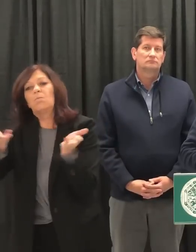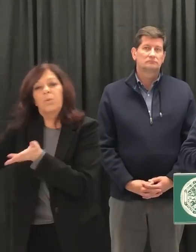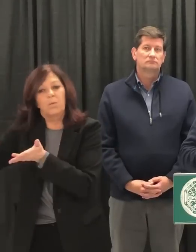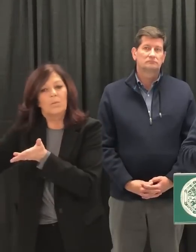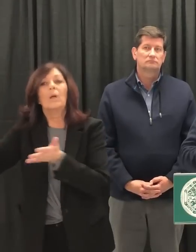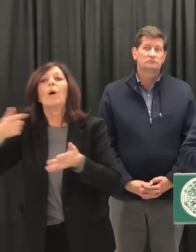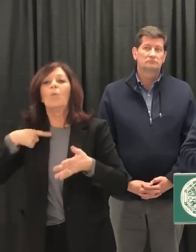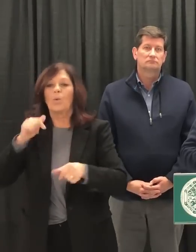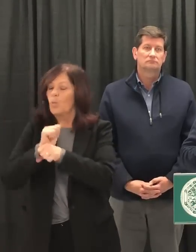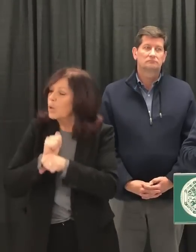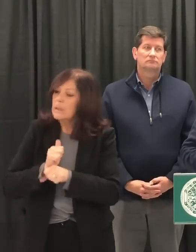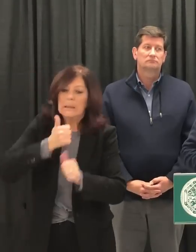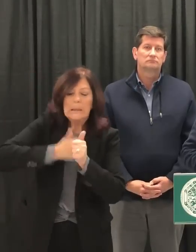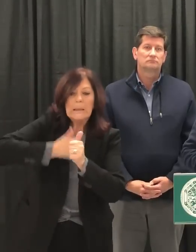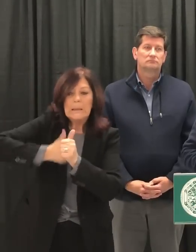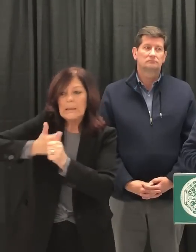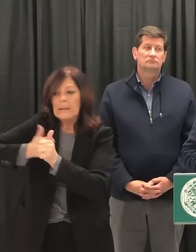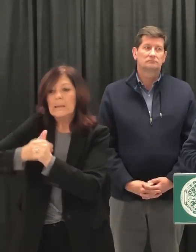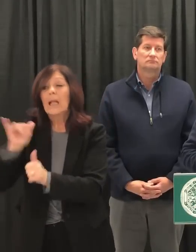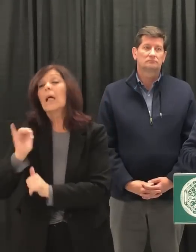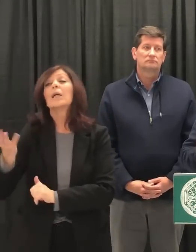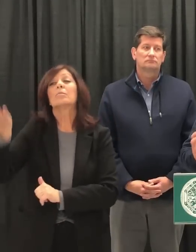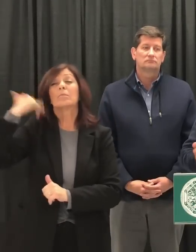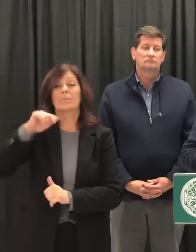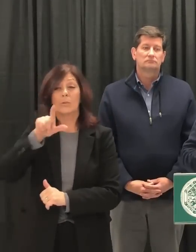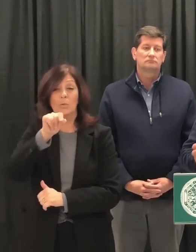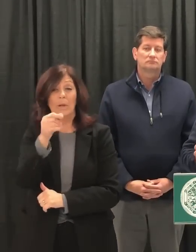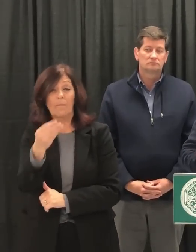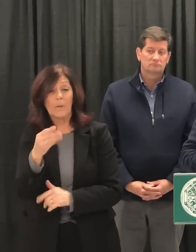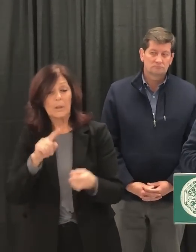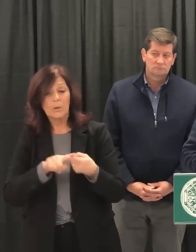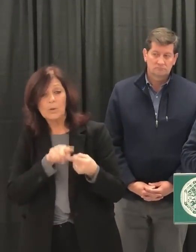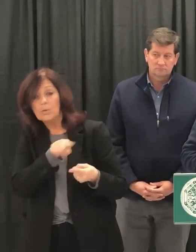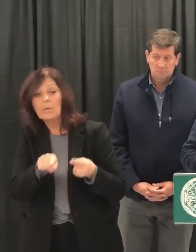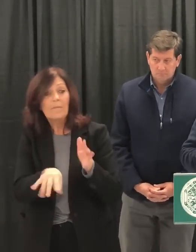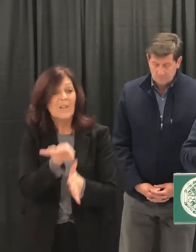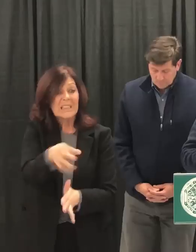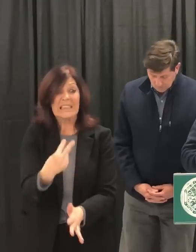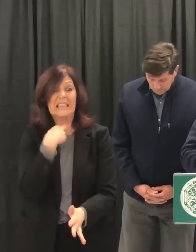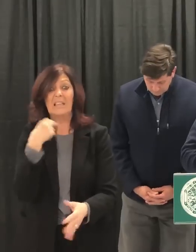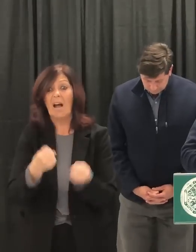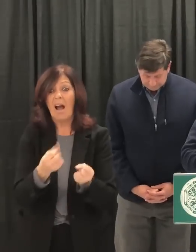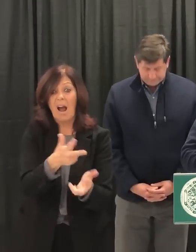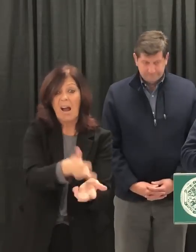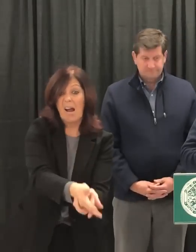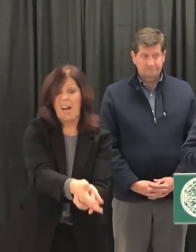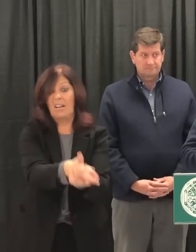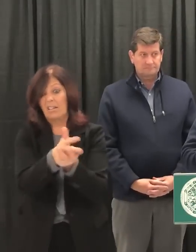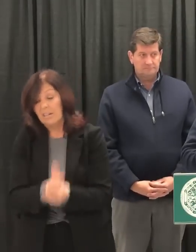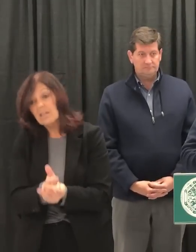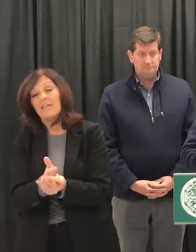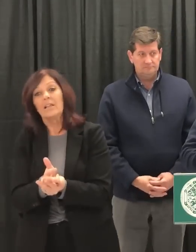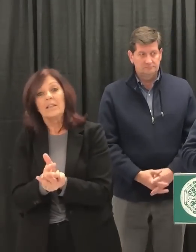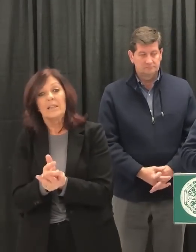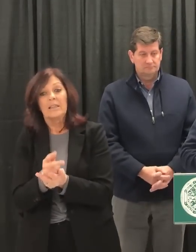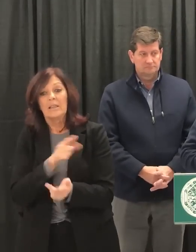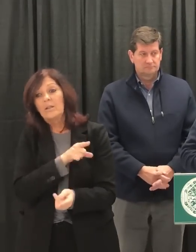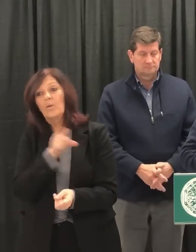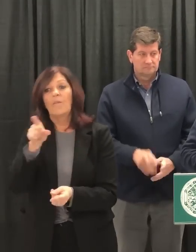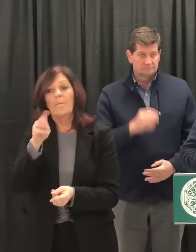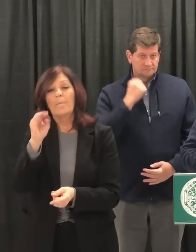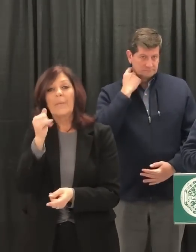systematically working one by one, similar to we did in 2014, to get to all those stuck vehicles, get them staged back in an area over by